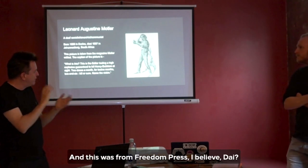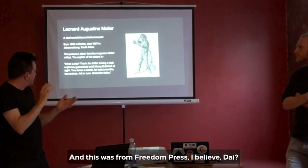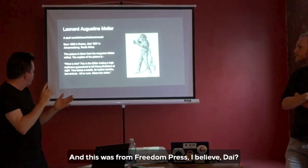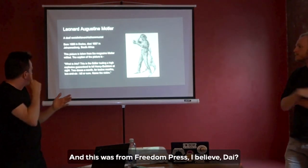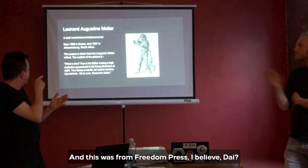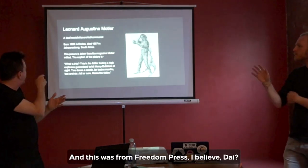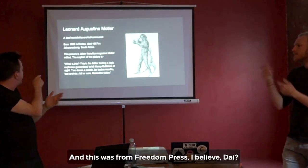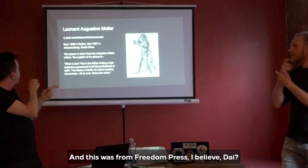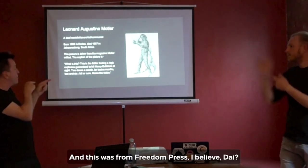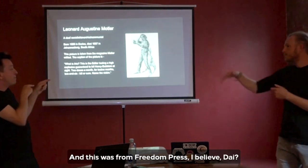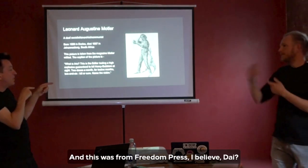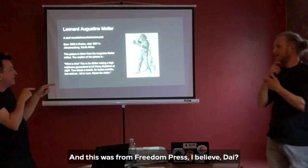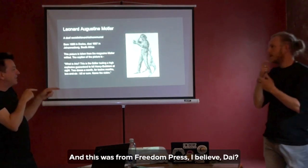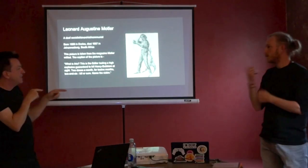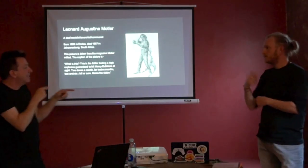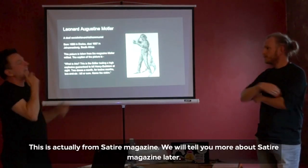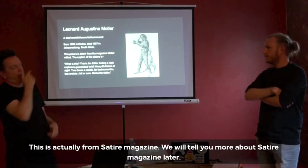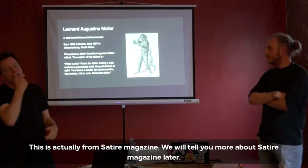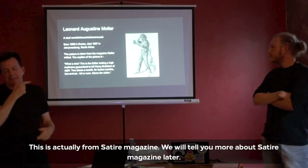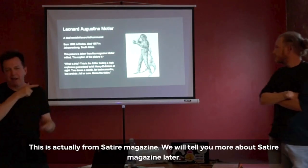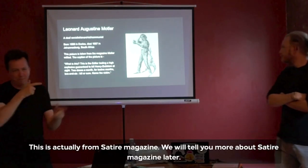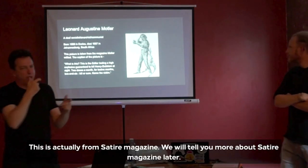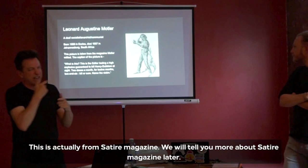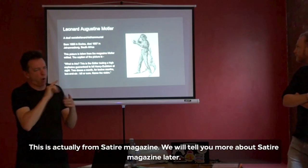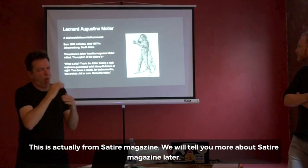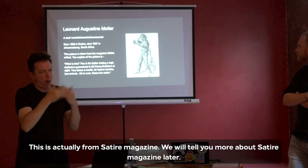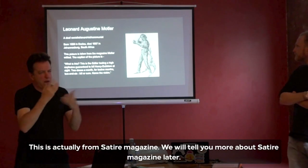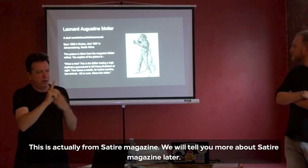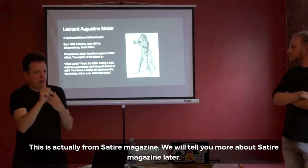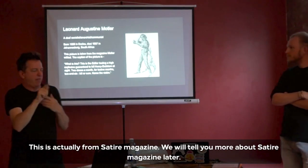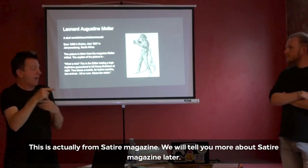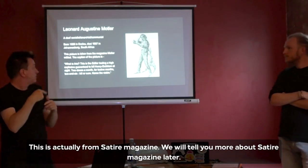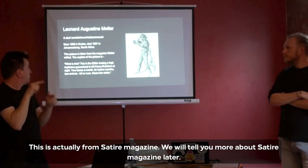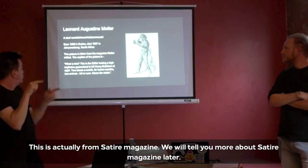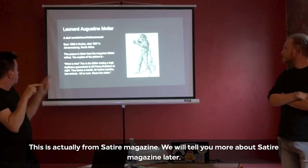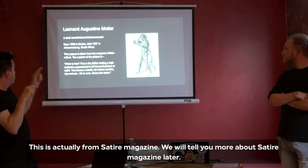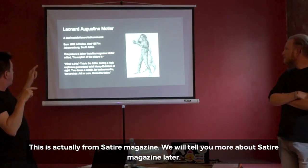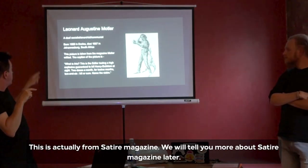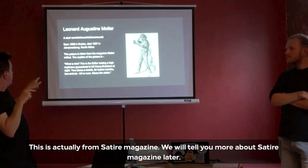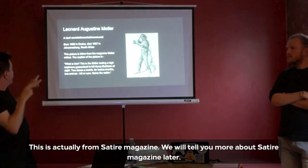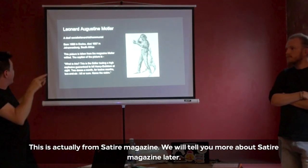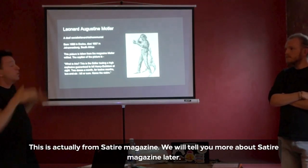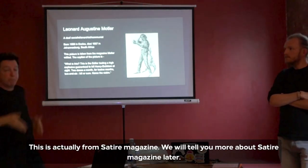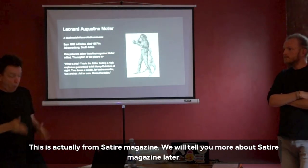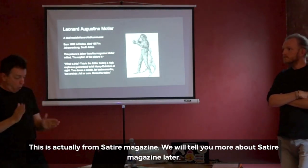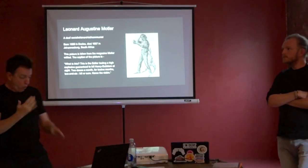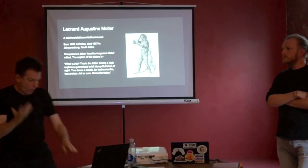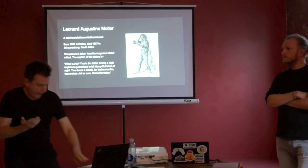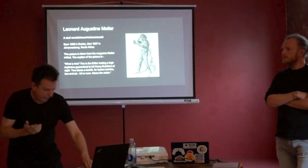was from Freedom Press, I believe, This is actually from Satire magazine. We'll tell you more about Satire magazine later.